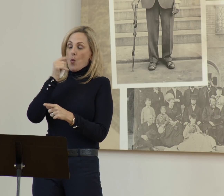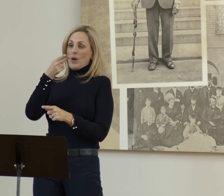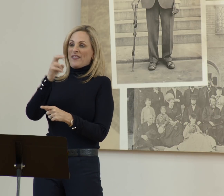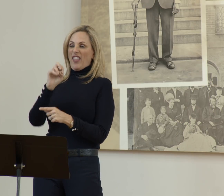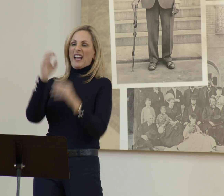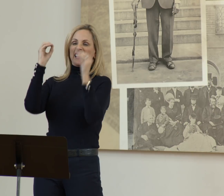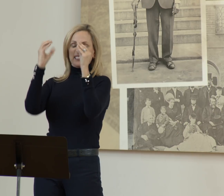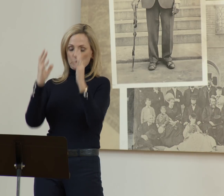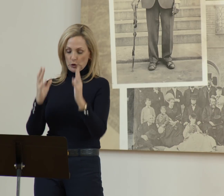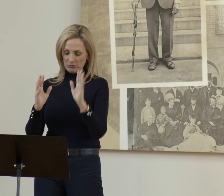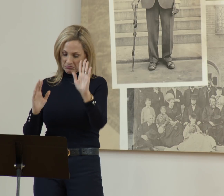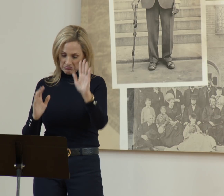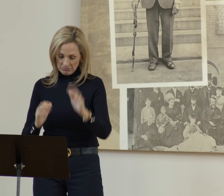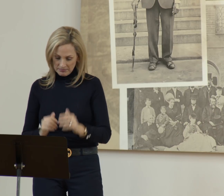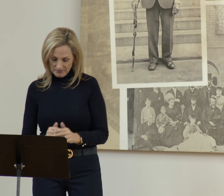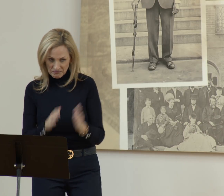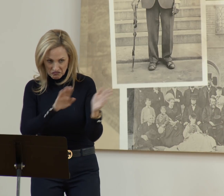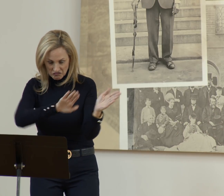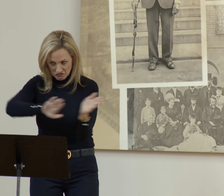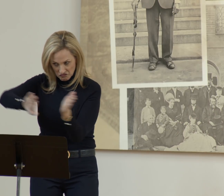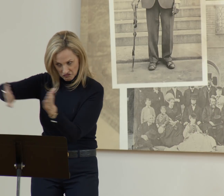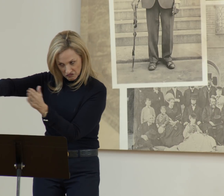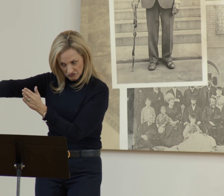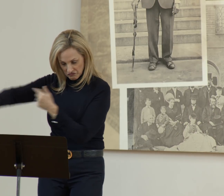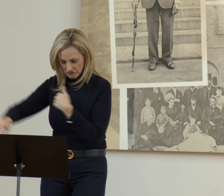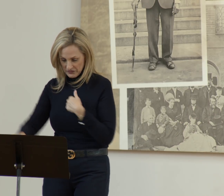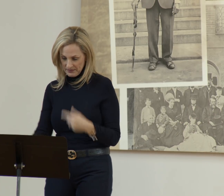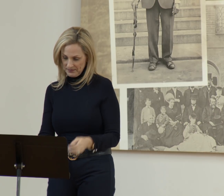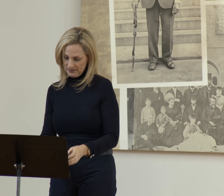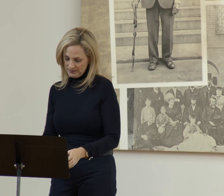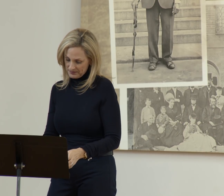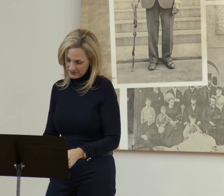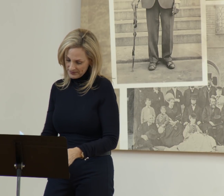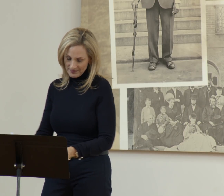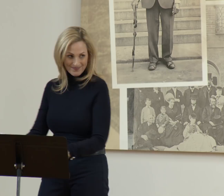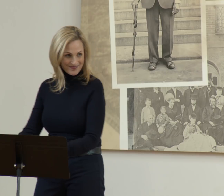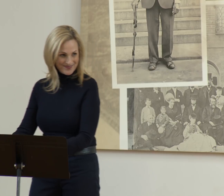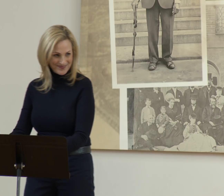Theater of the Deaf. Not about Bernard Bragg, the teacher.